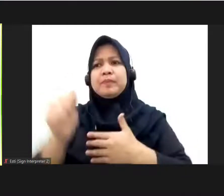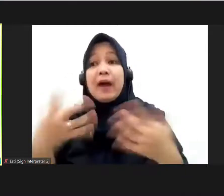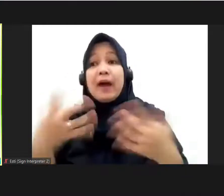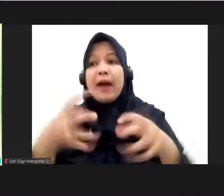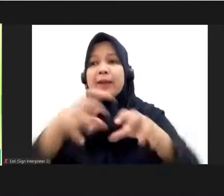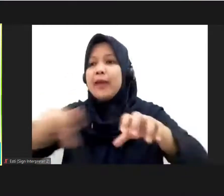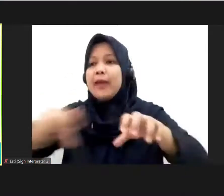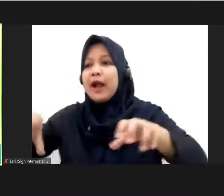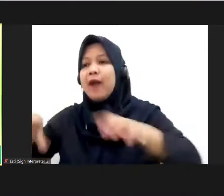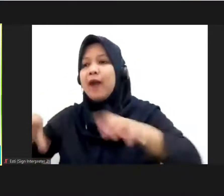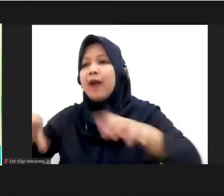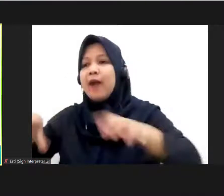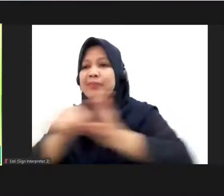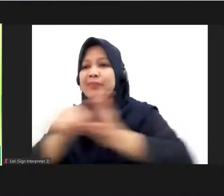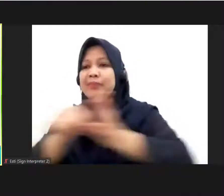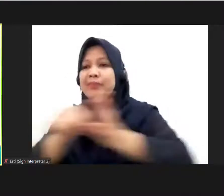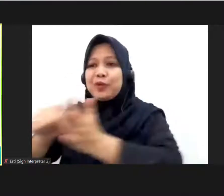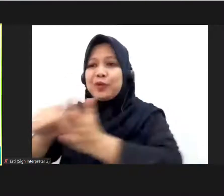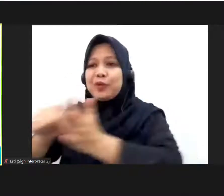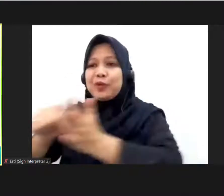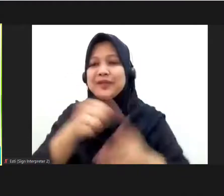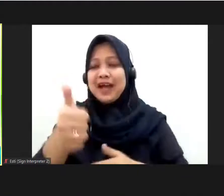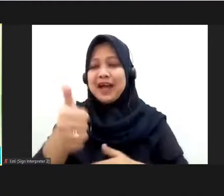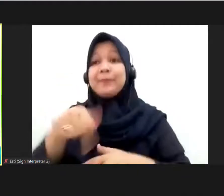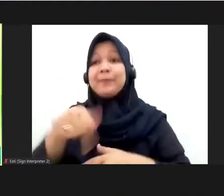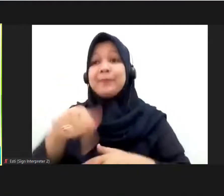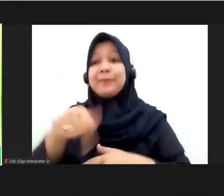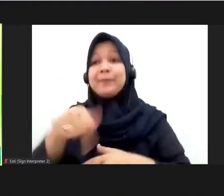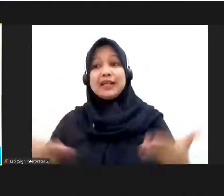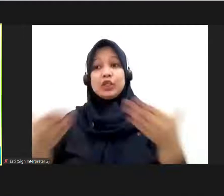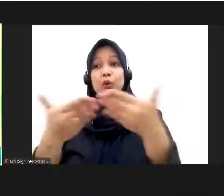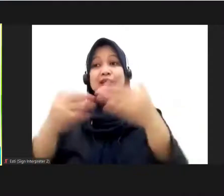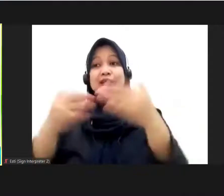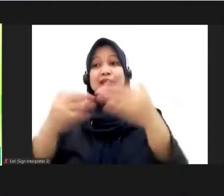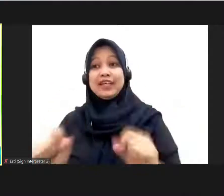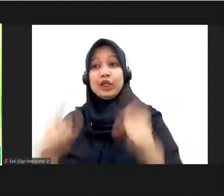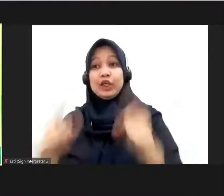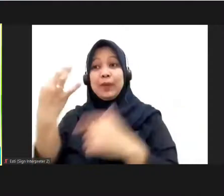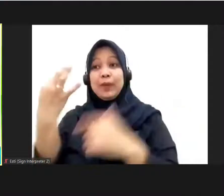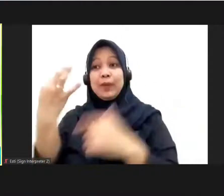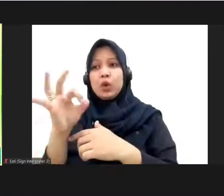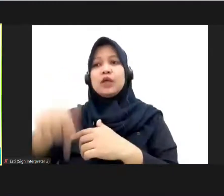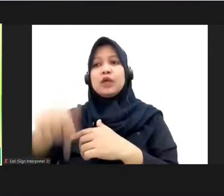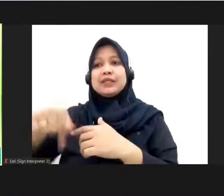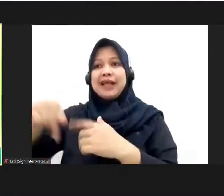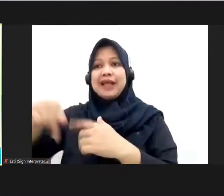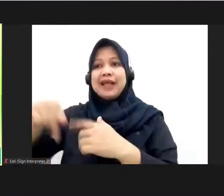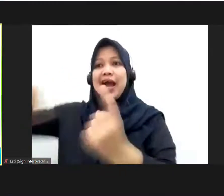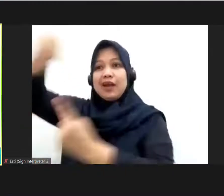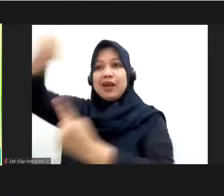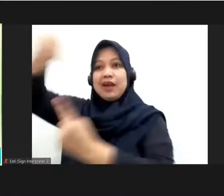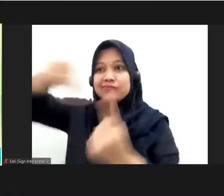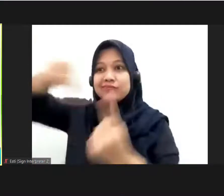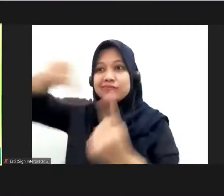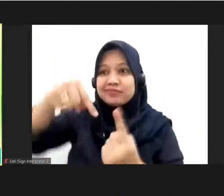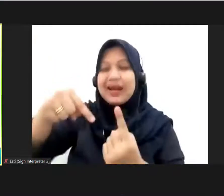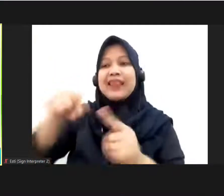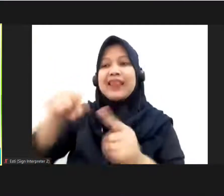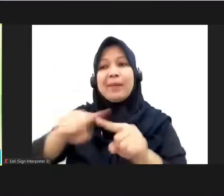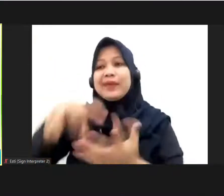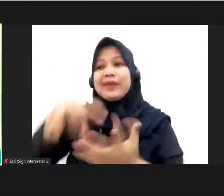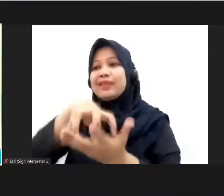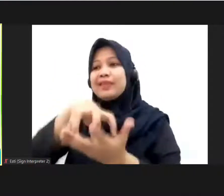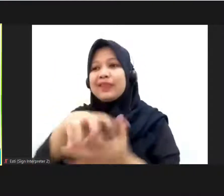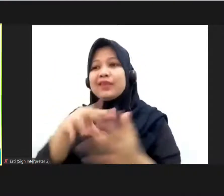Especially now in the new normal, when you have typhoon, as I've said, evacuation centers are not enough. Never enough when there's